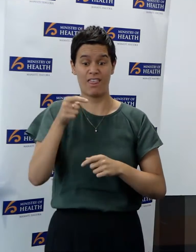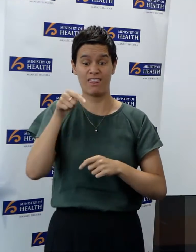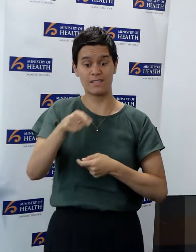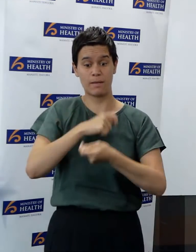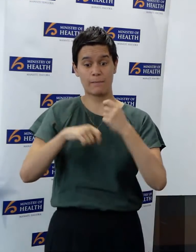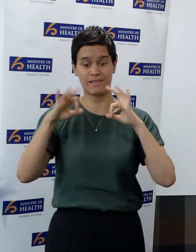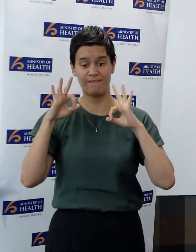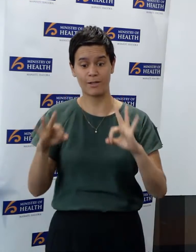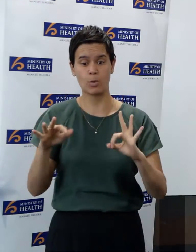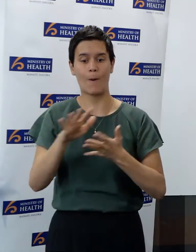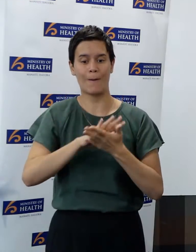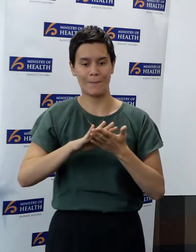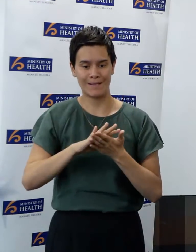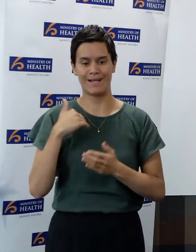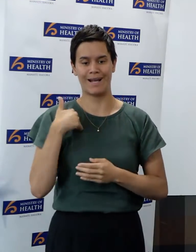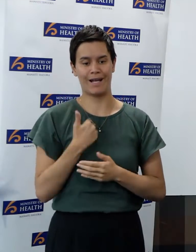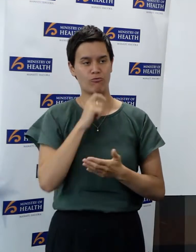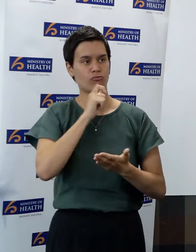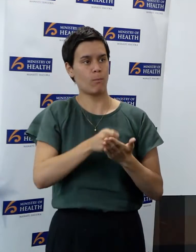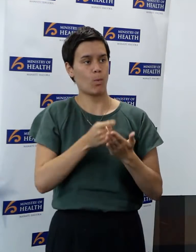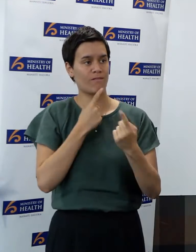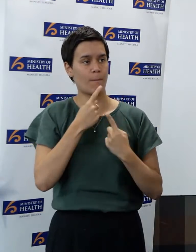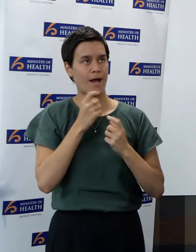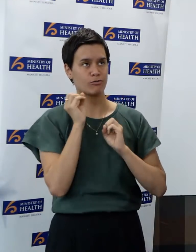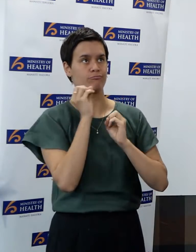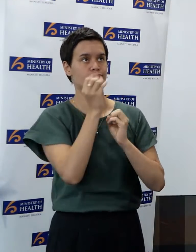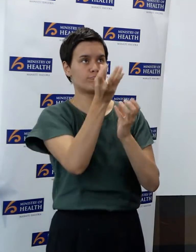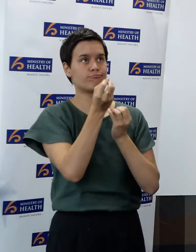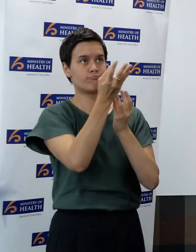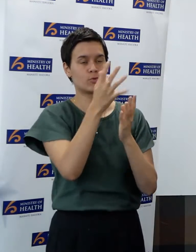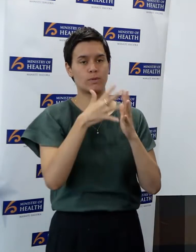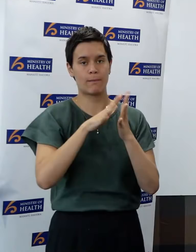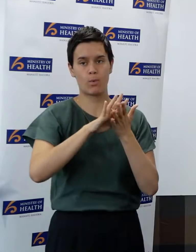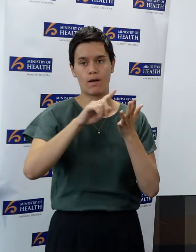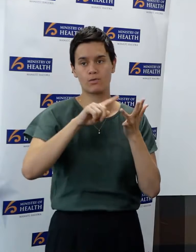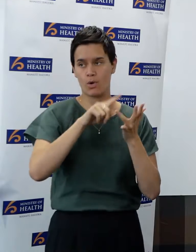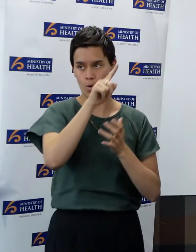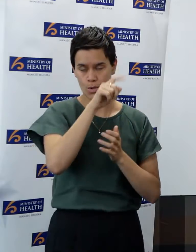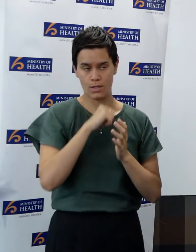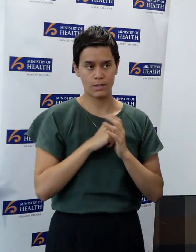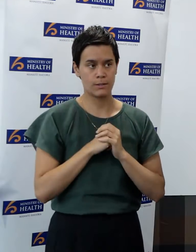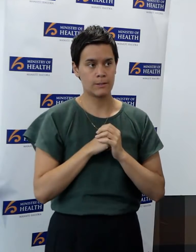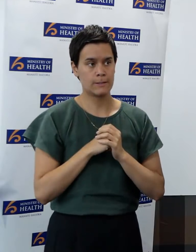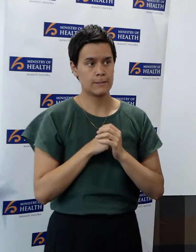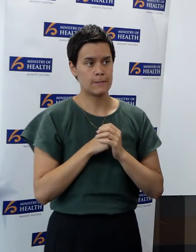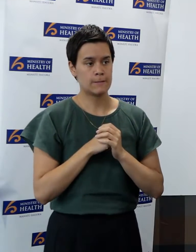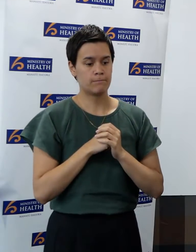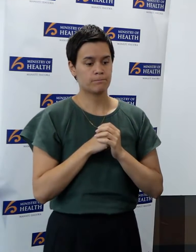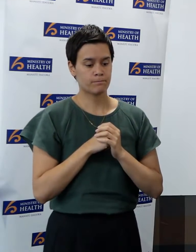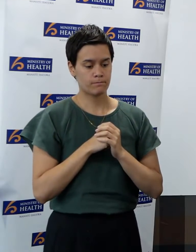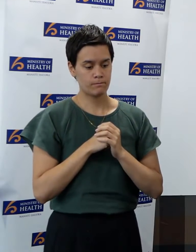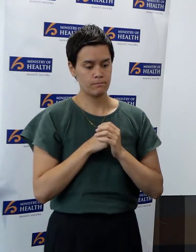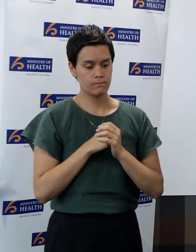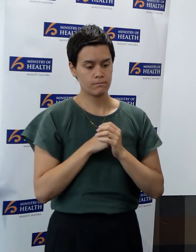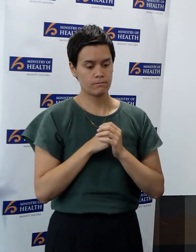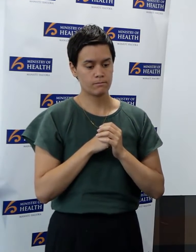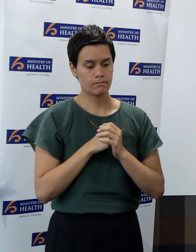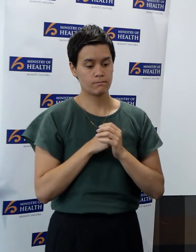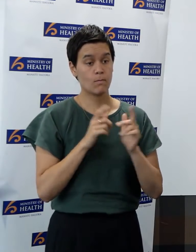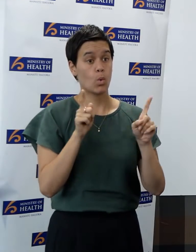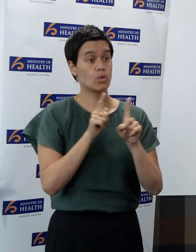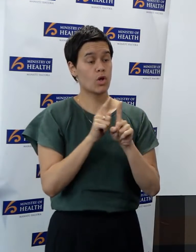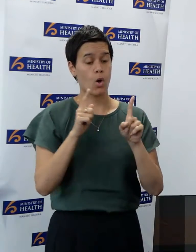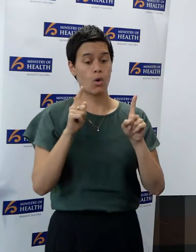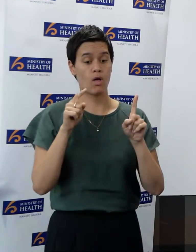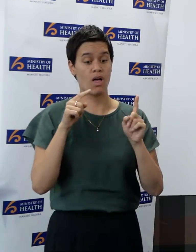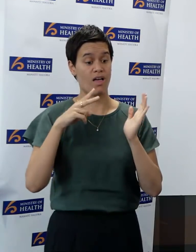on which to base our decisions. Also pleased to say that we have testing available now for the